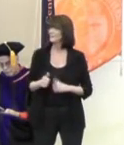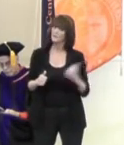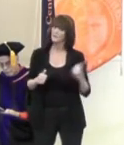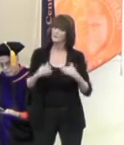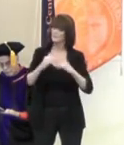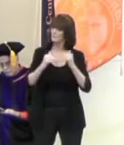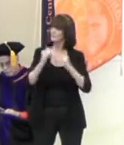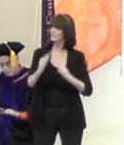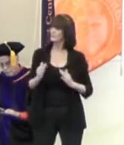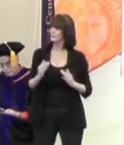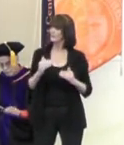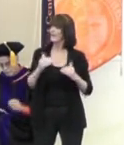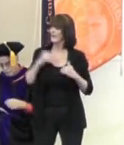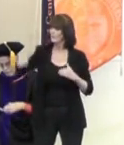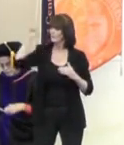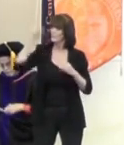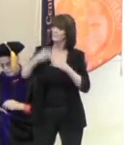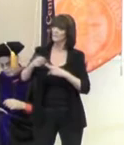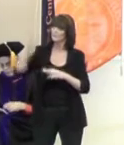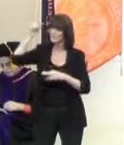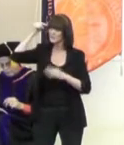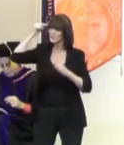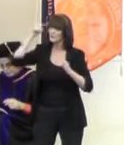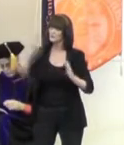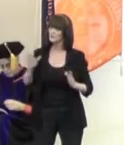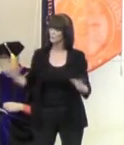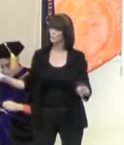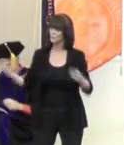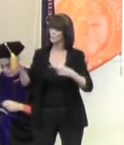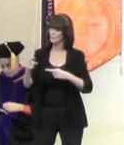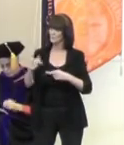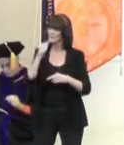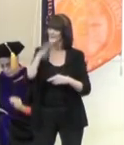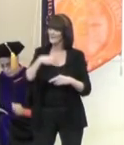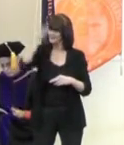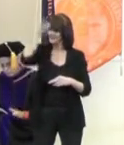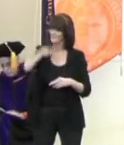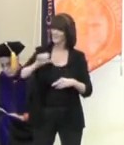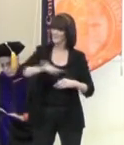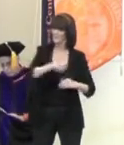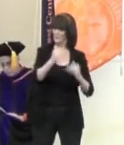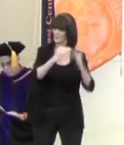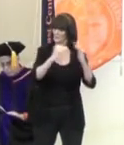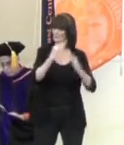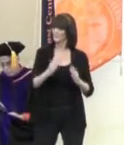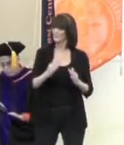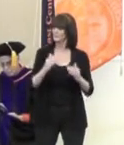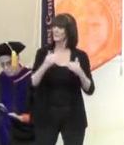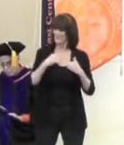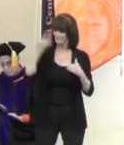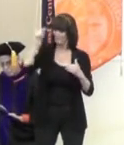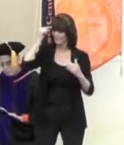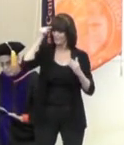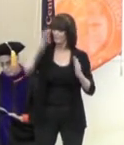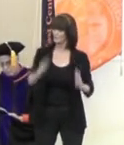here is a governor's room. Ladies and gentlemen, in another building right up here is a governor's